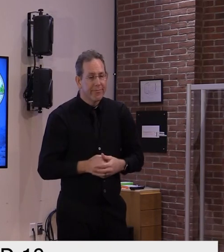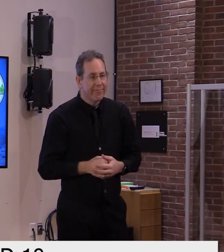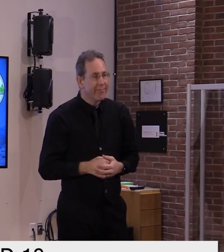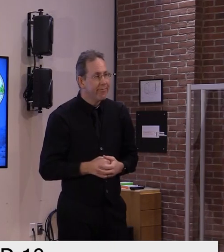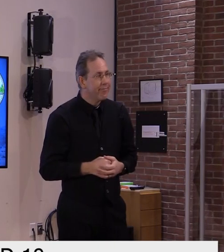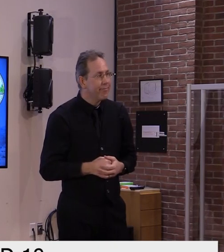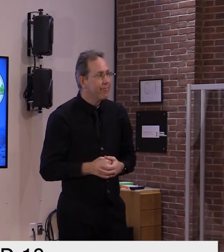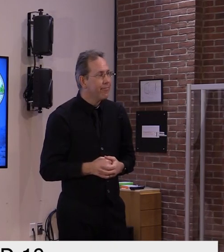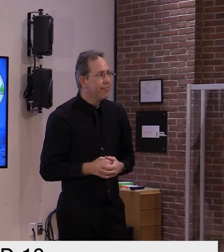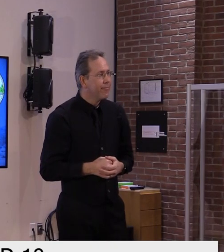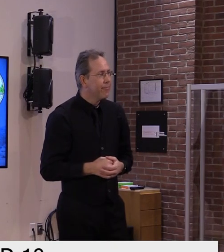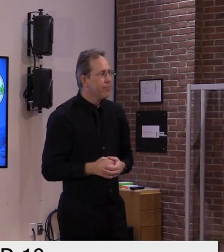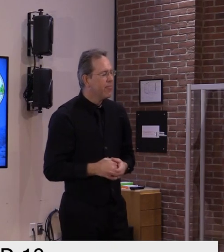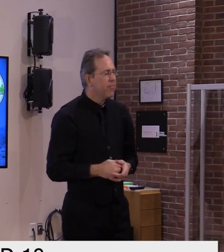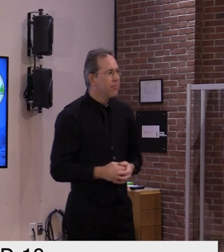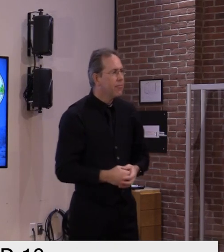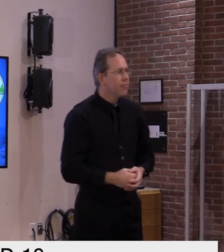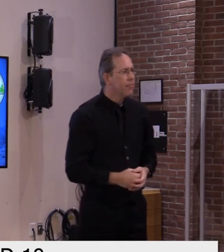Thanks, Rebecca.